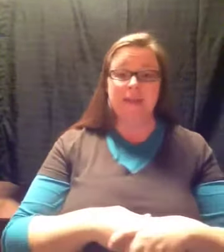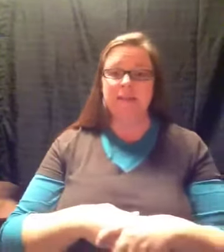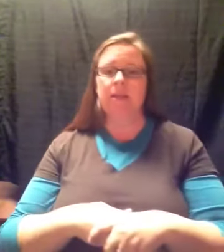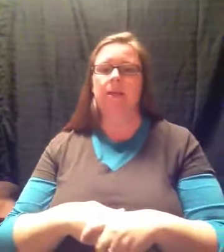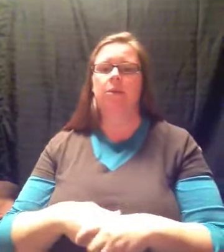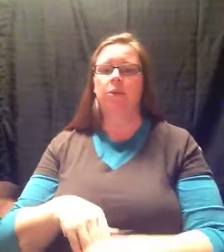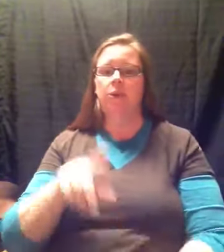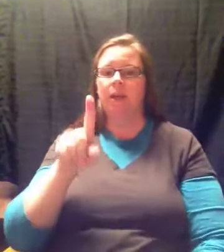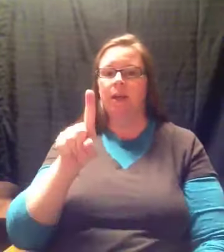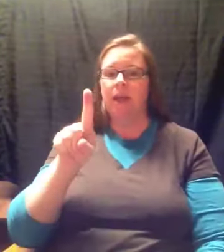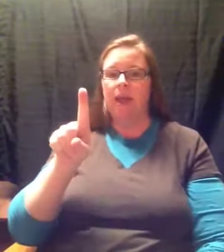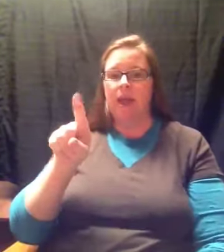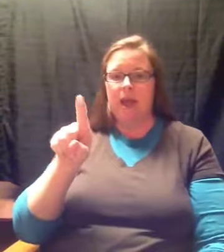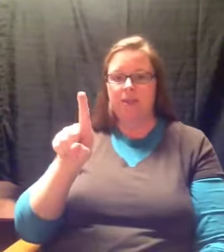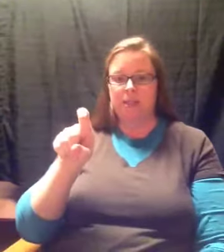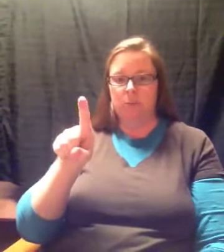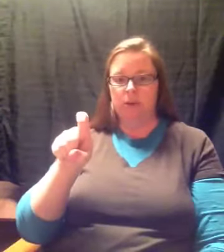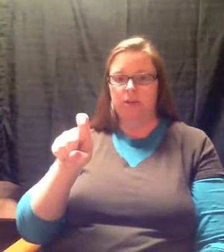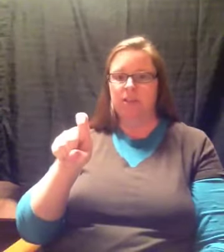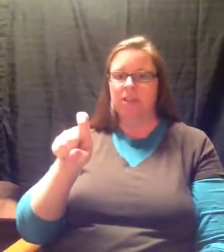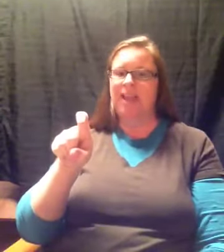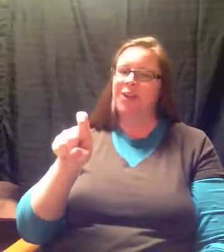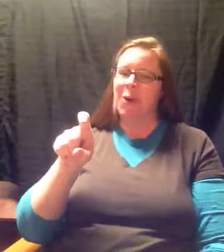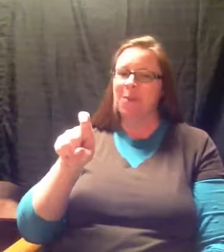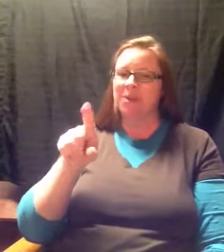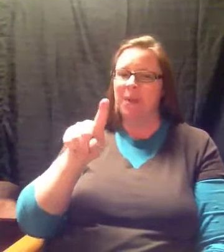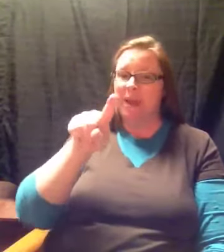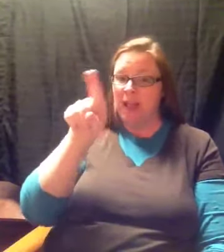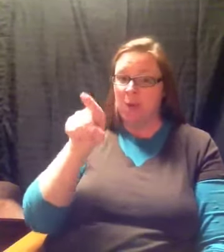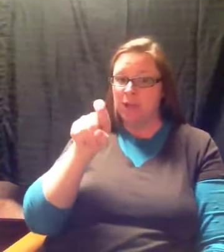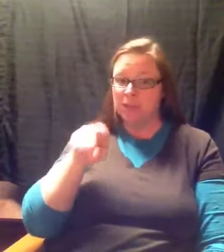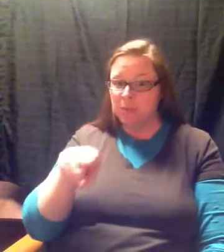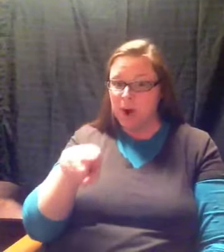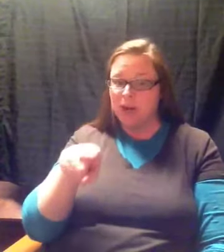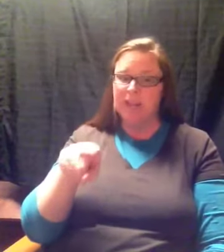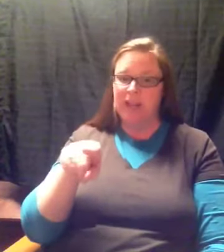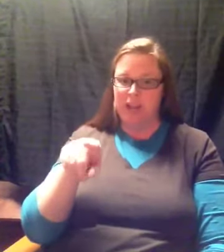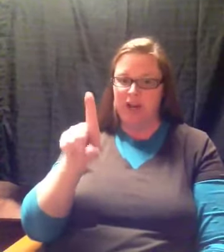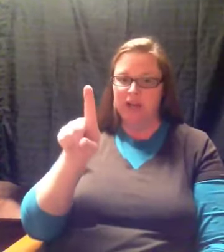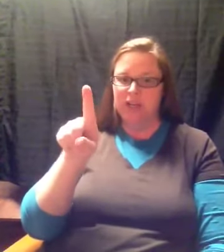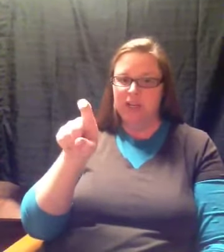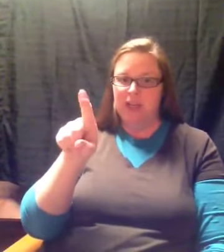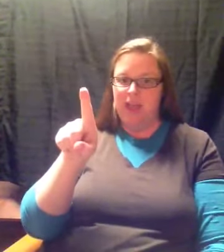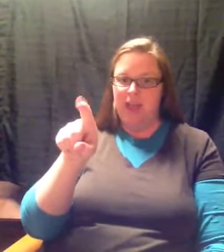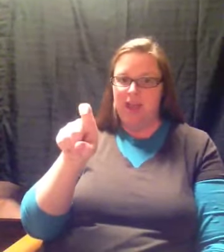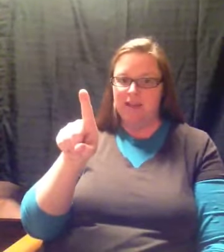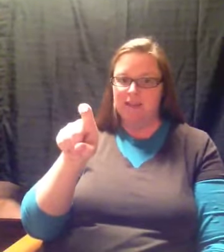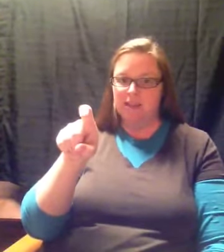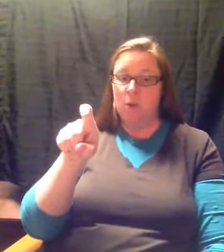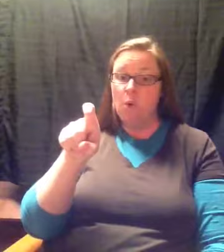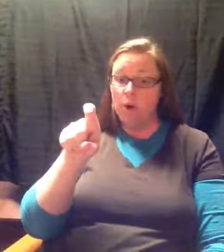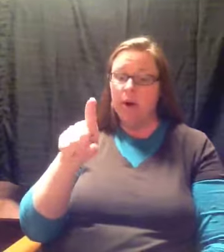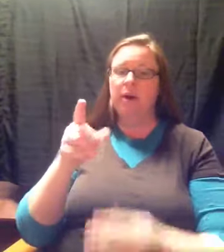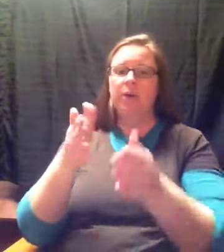ask. You can ask someone. This is like you're almost making that question mark in the air. Ask. Or you